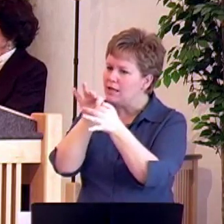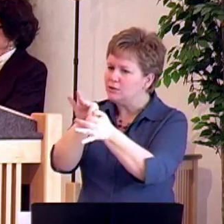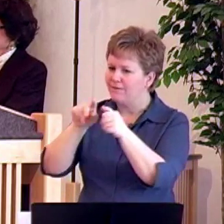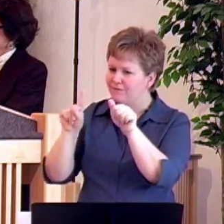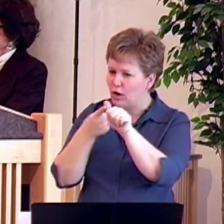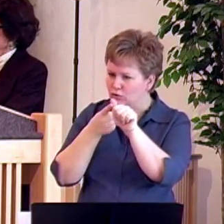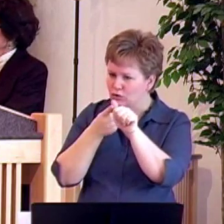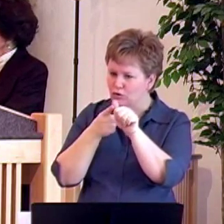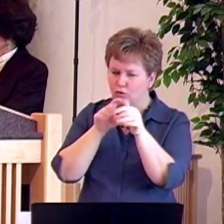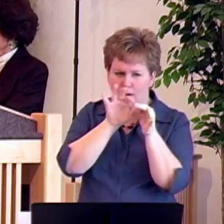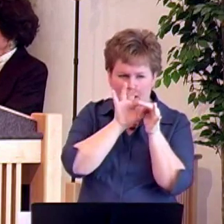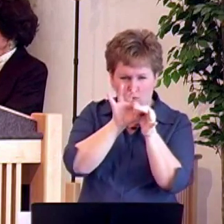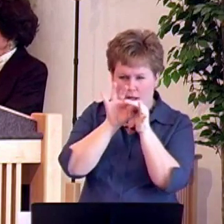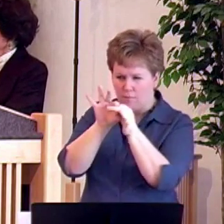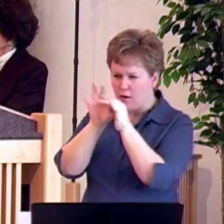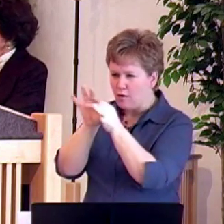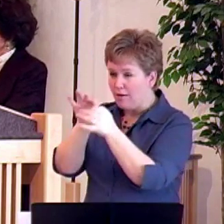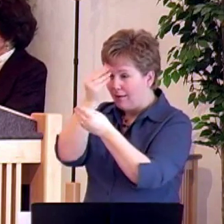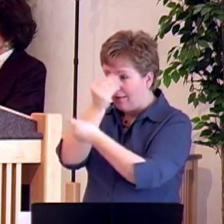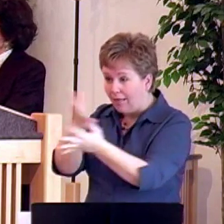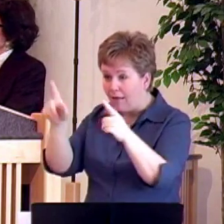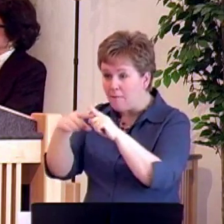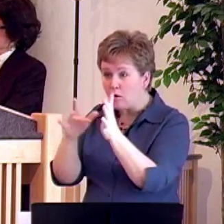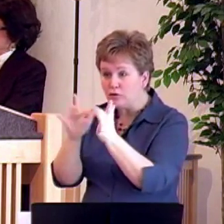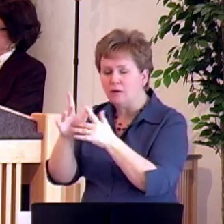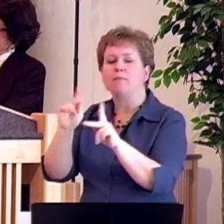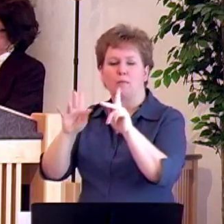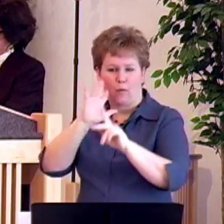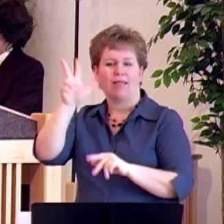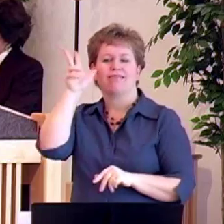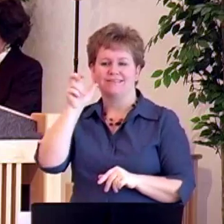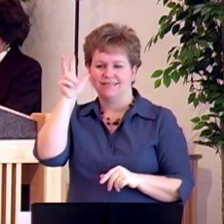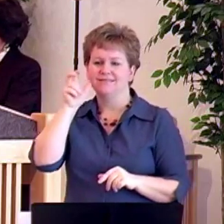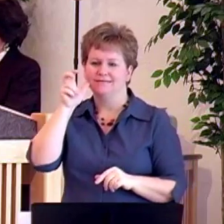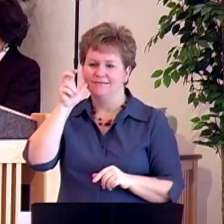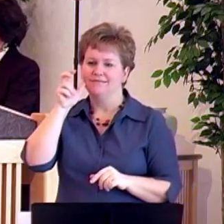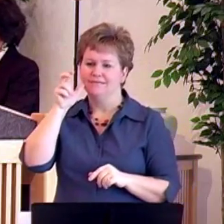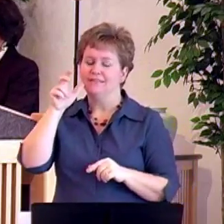lived and died for them, to help them be released by this Jesus too.